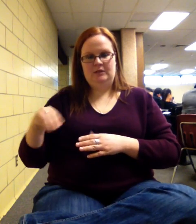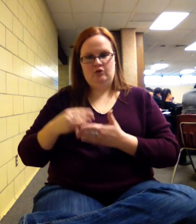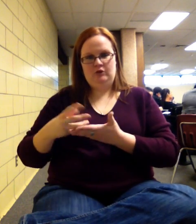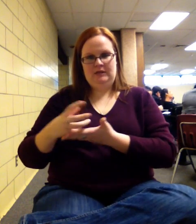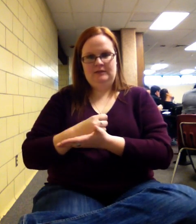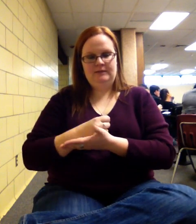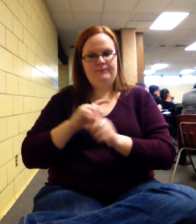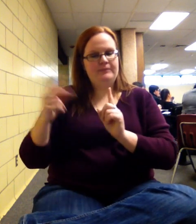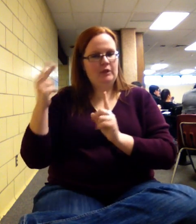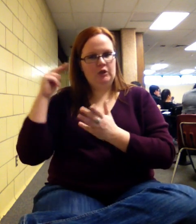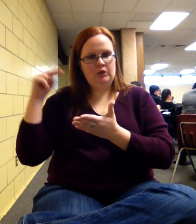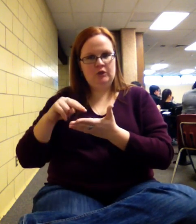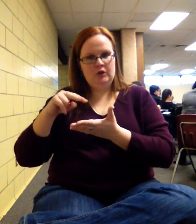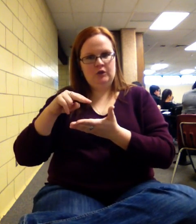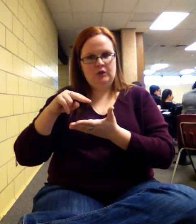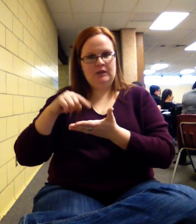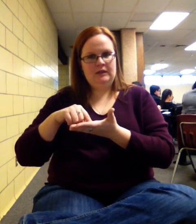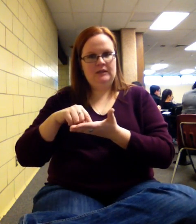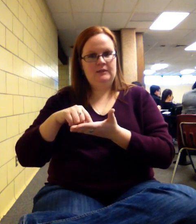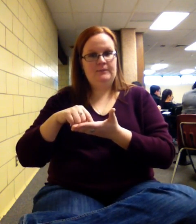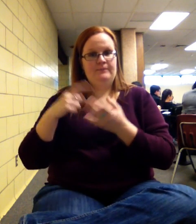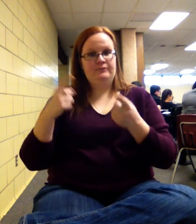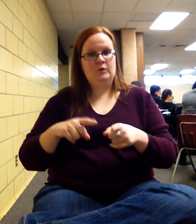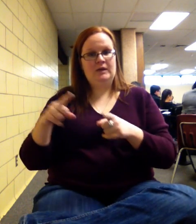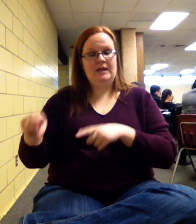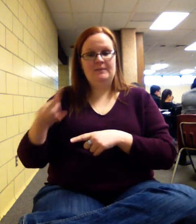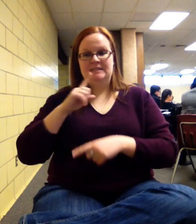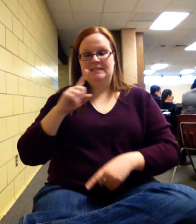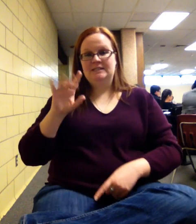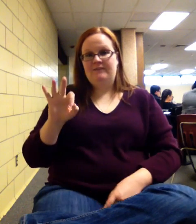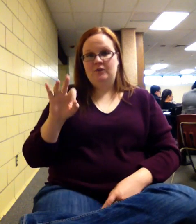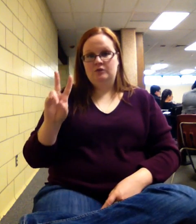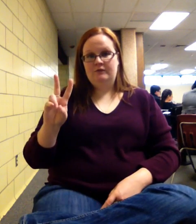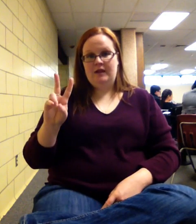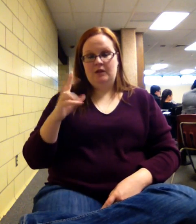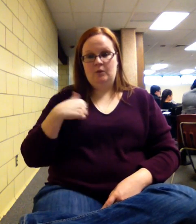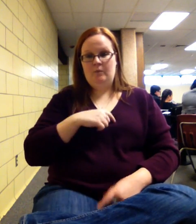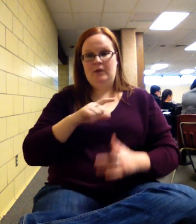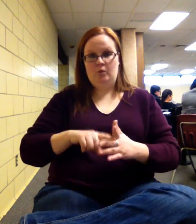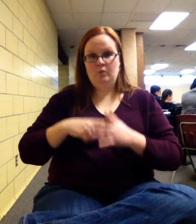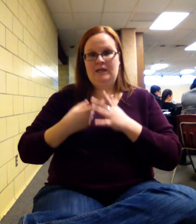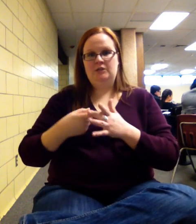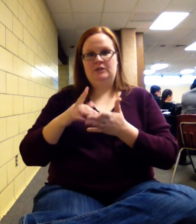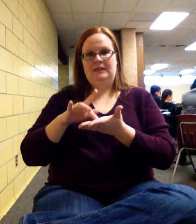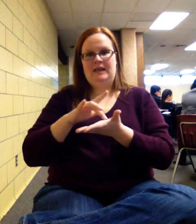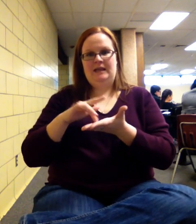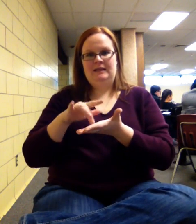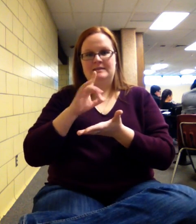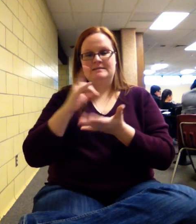But look at this. What happens is the future value that we originally calculated is now going to become